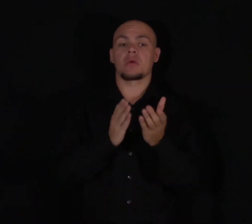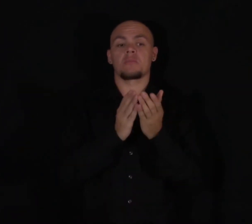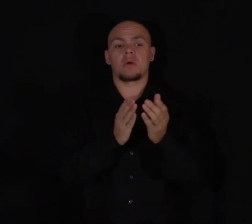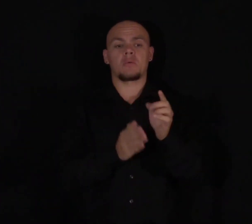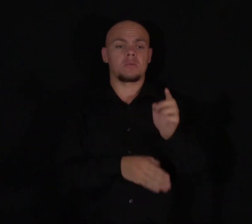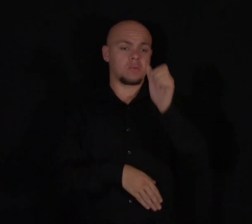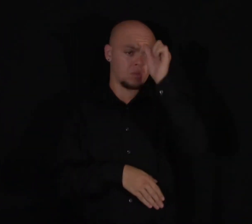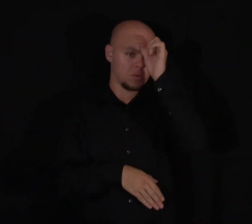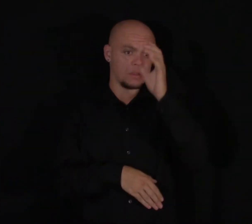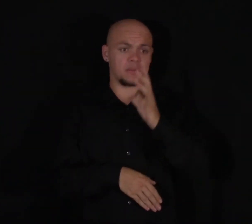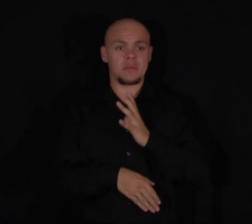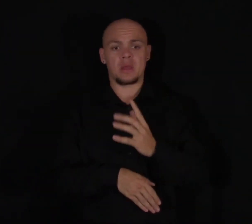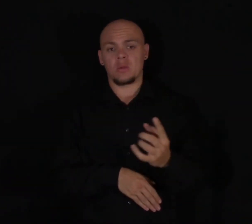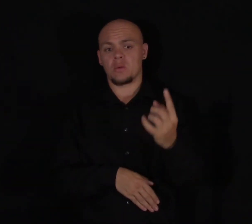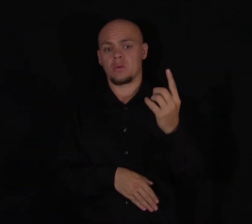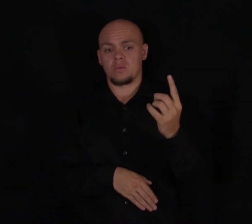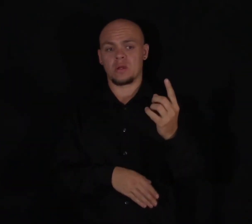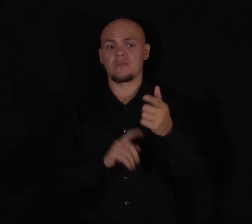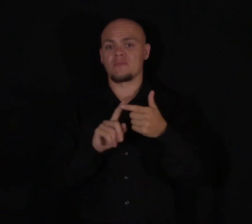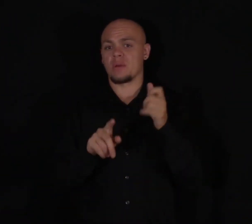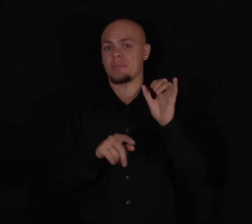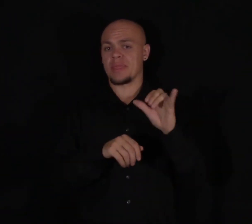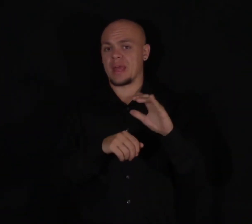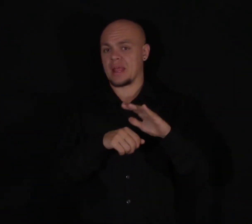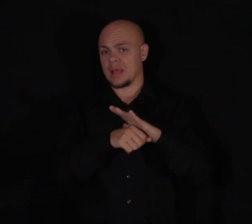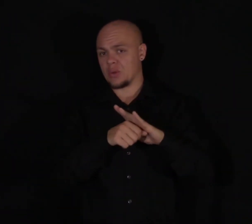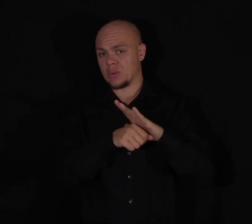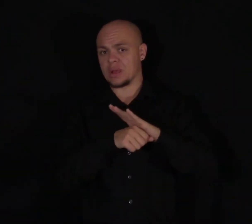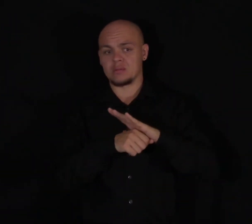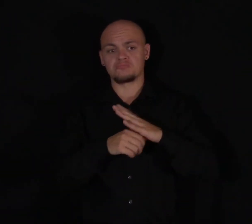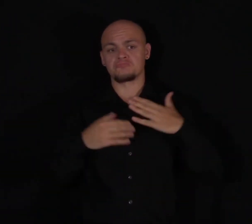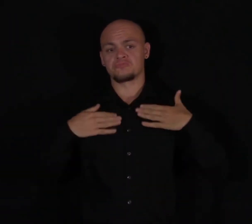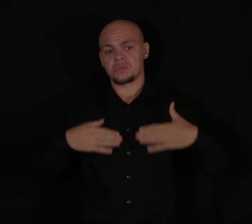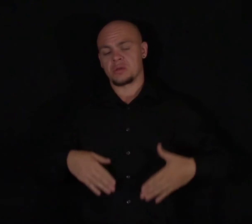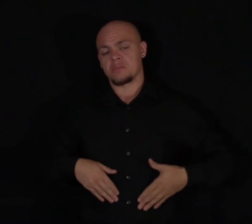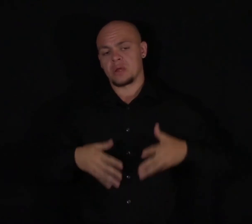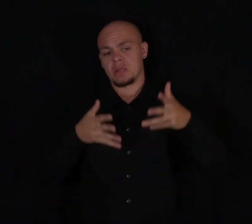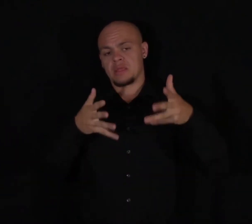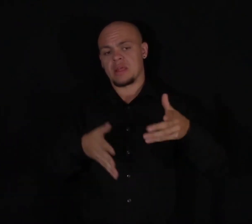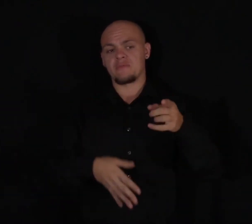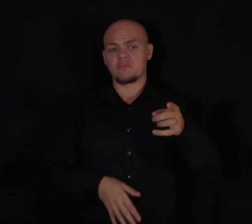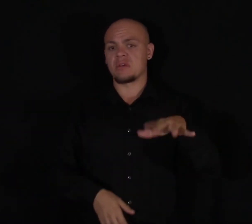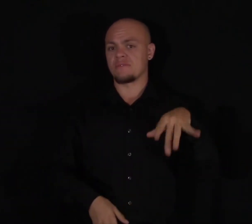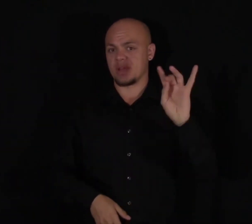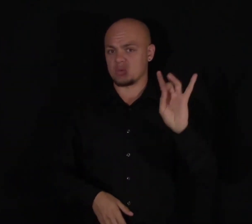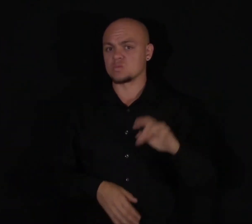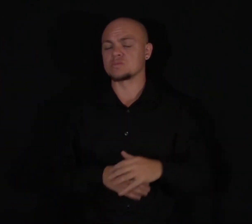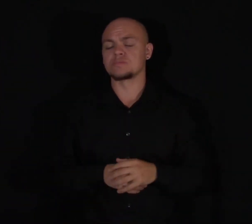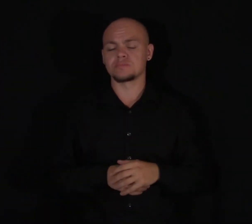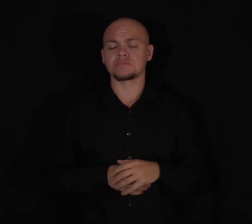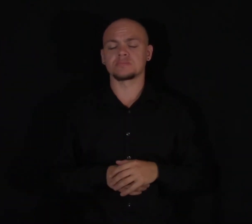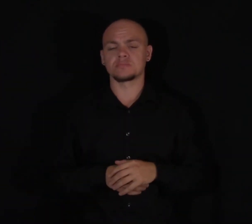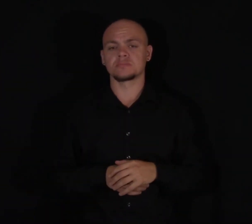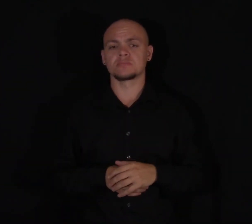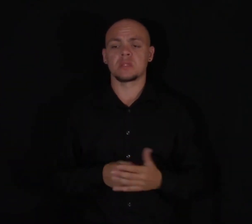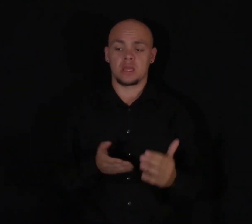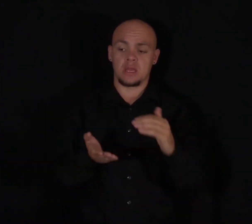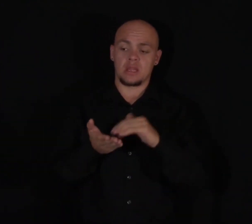in it push off from that part of the shore where the corpse was afterwards found. Another woman confirmed the account of the